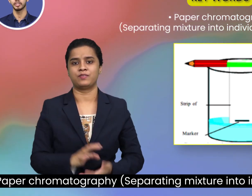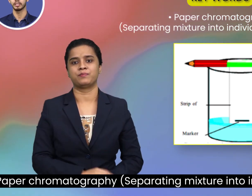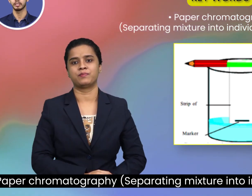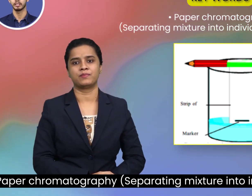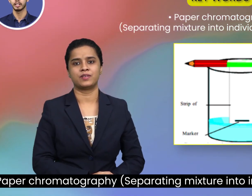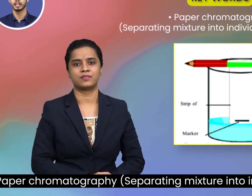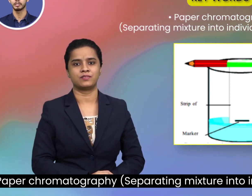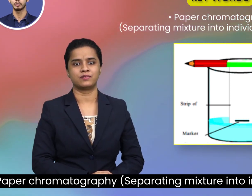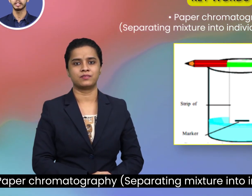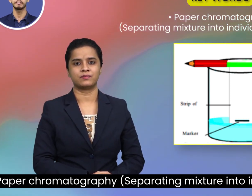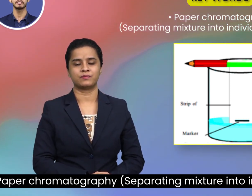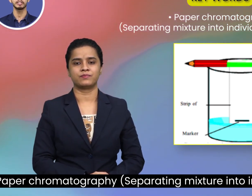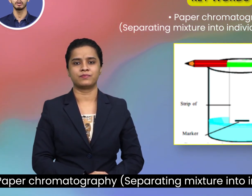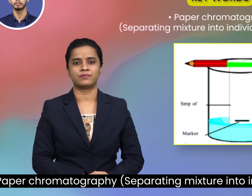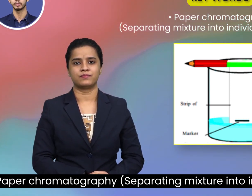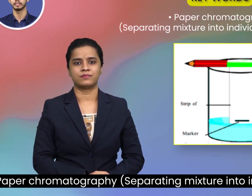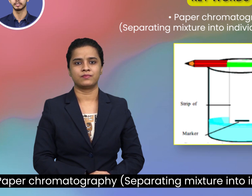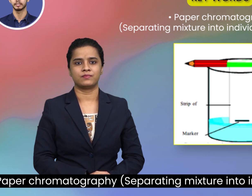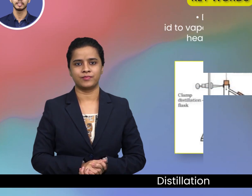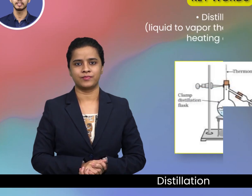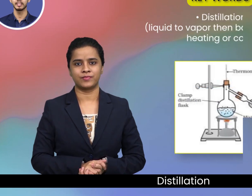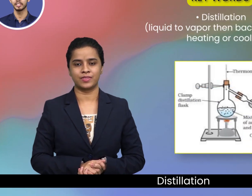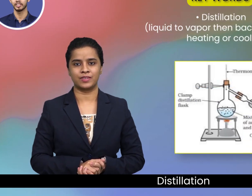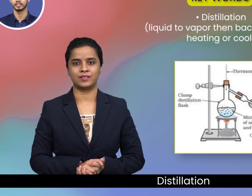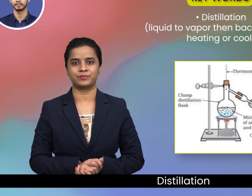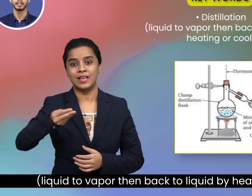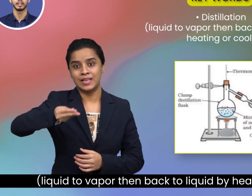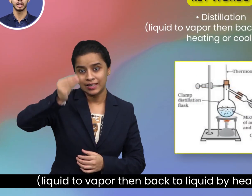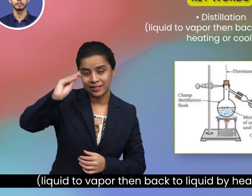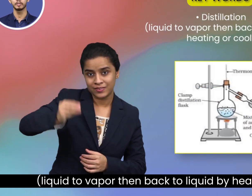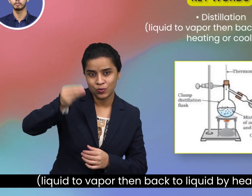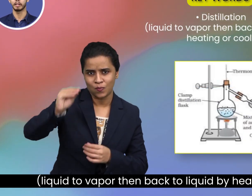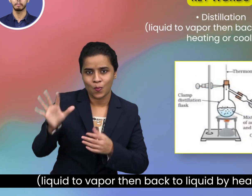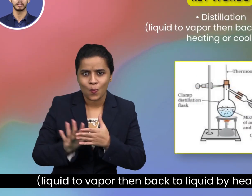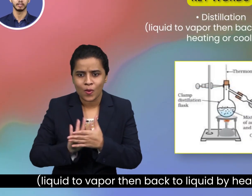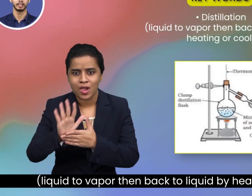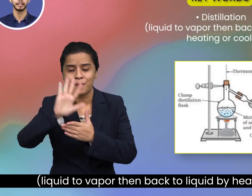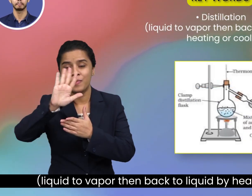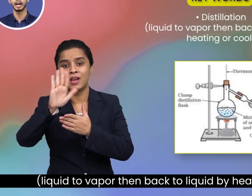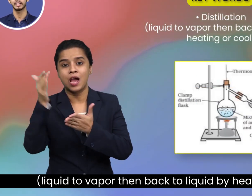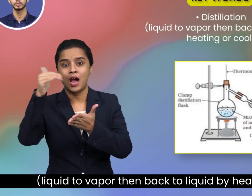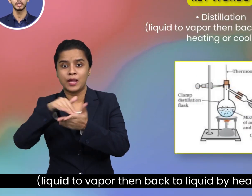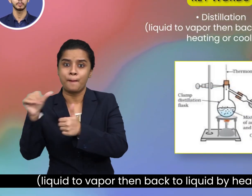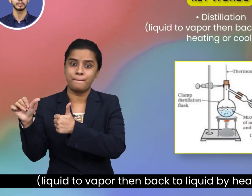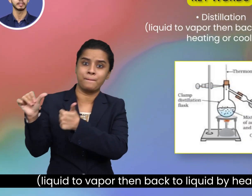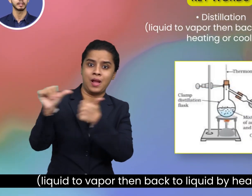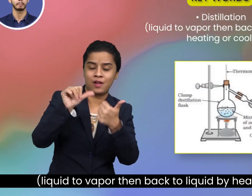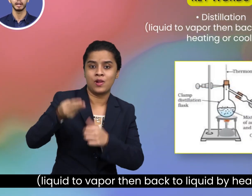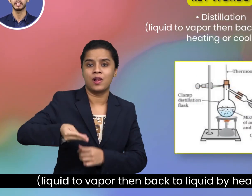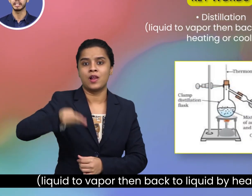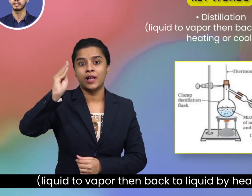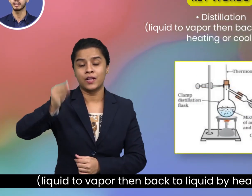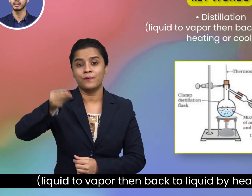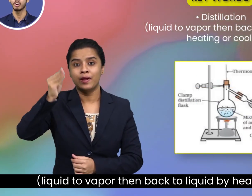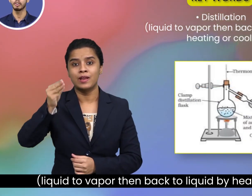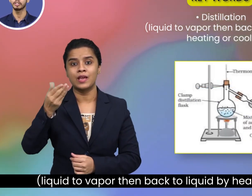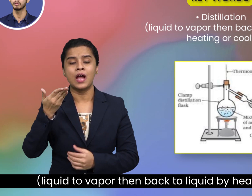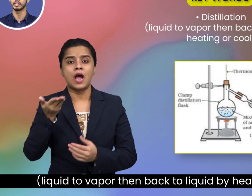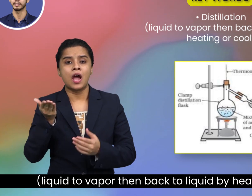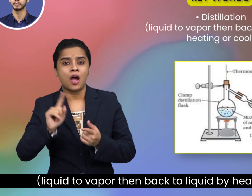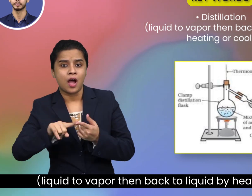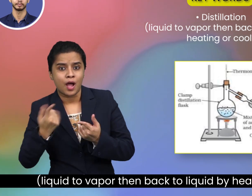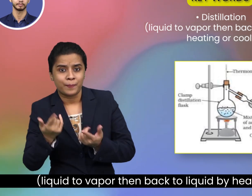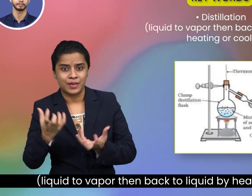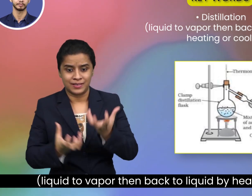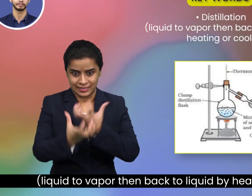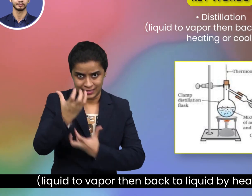separating mixture into individual components, distillation, liquid to vapor then back to liquid by heating or